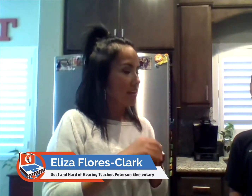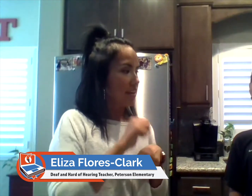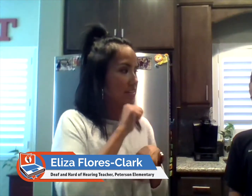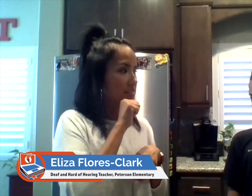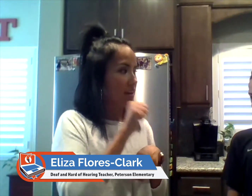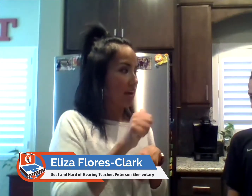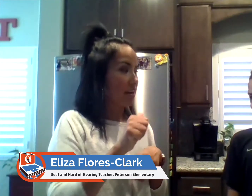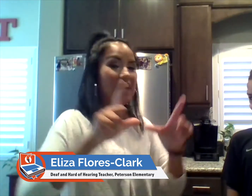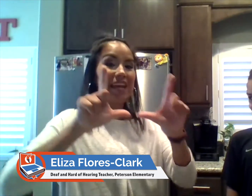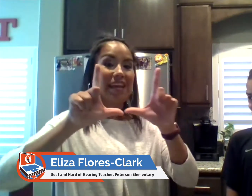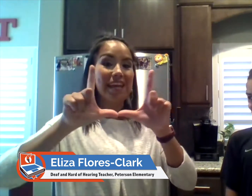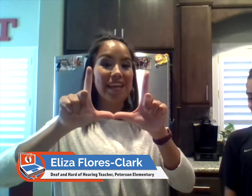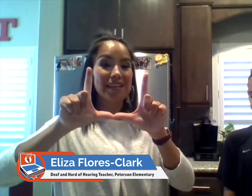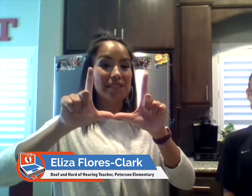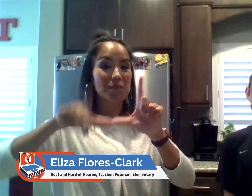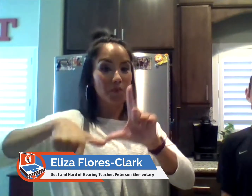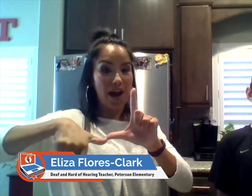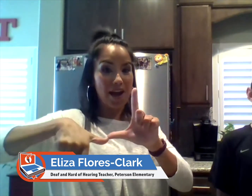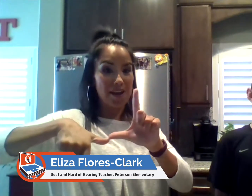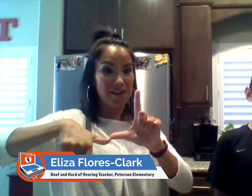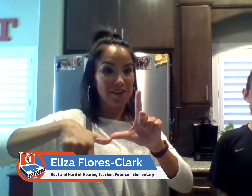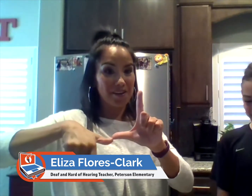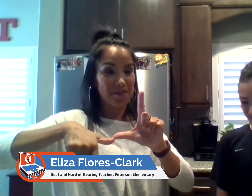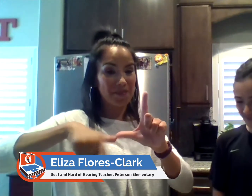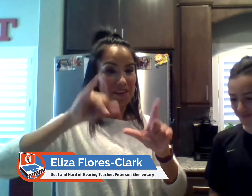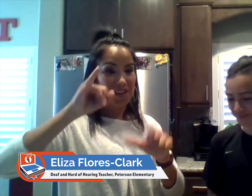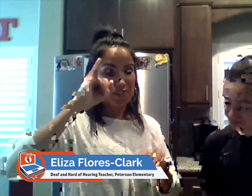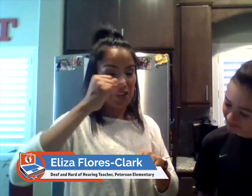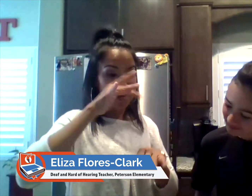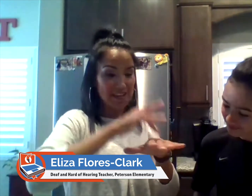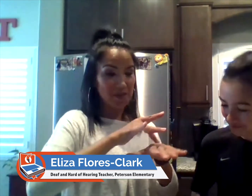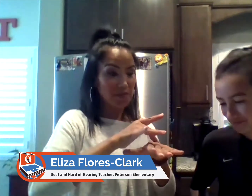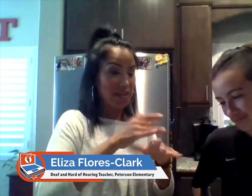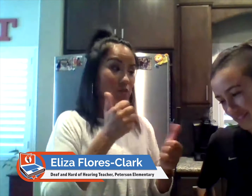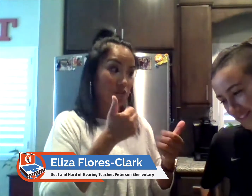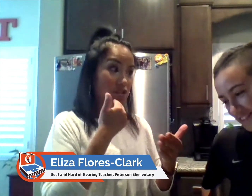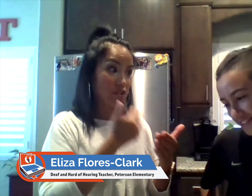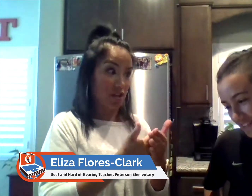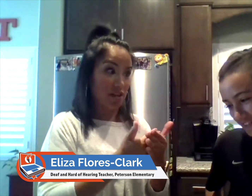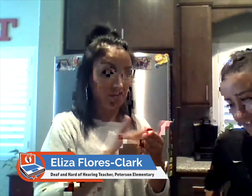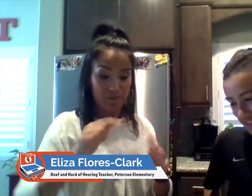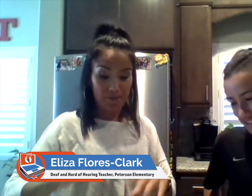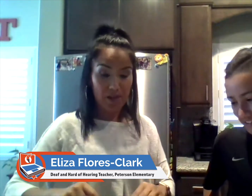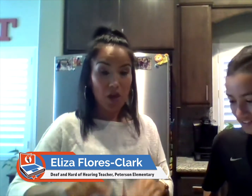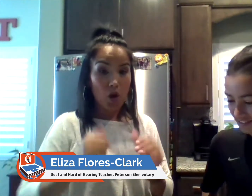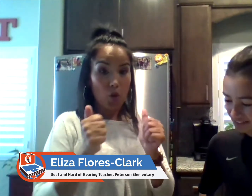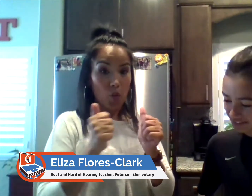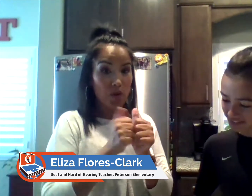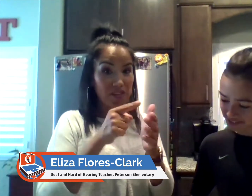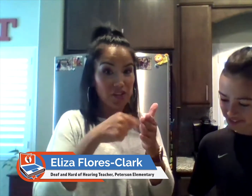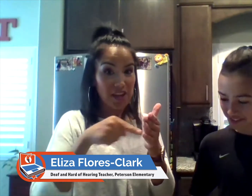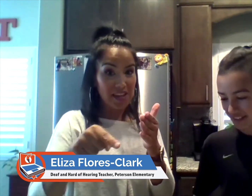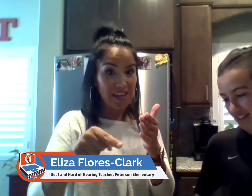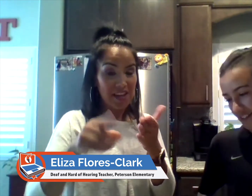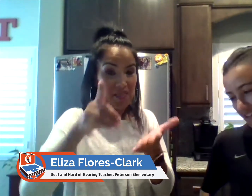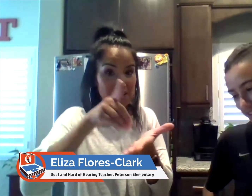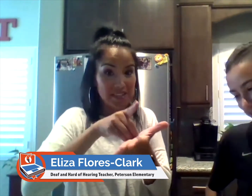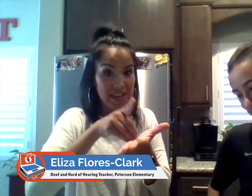It's Expired. Not expired. Jaden is obsessed, which is good, with checking the date